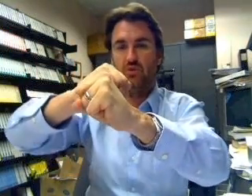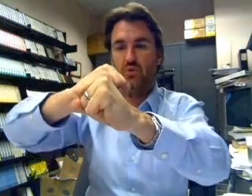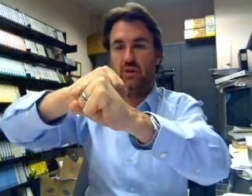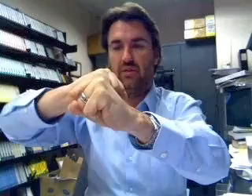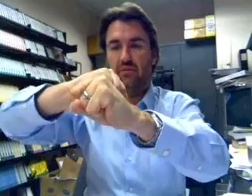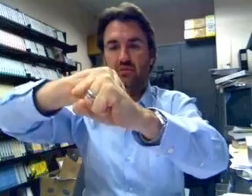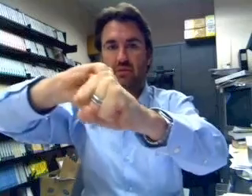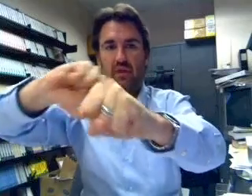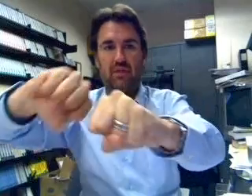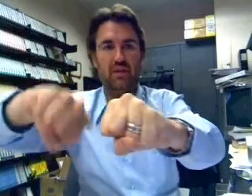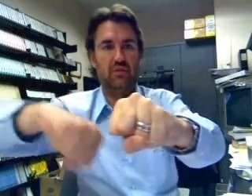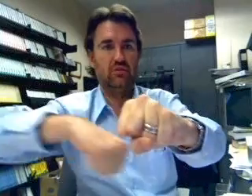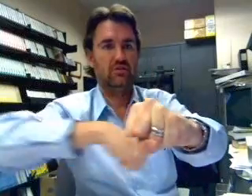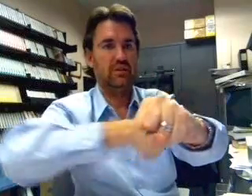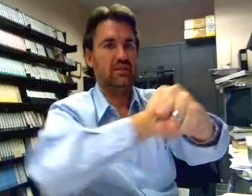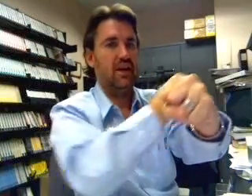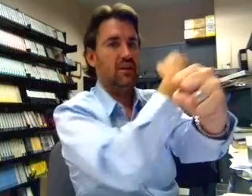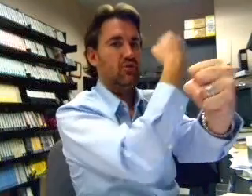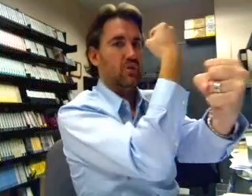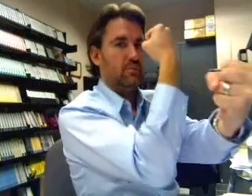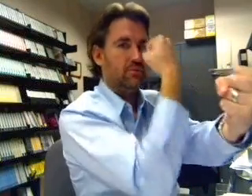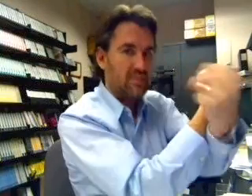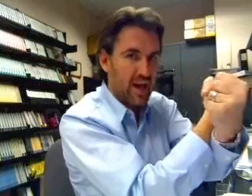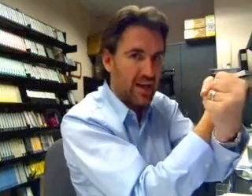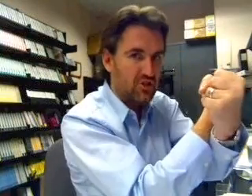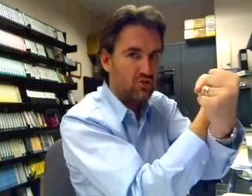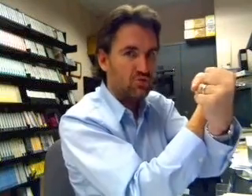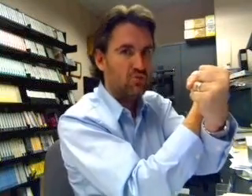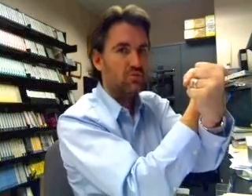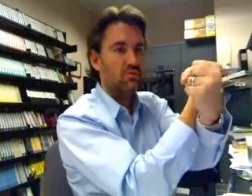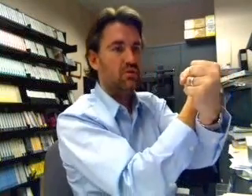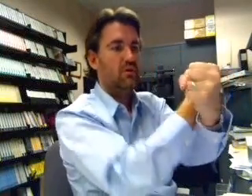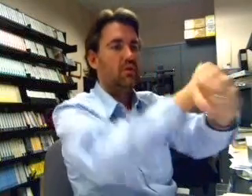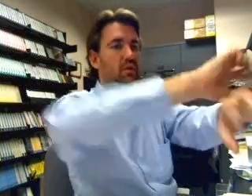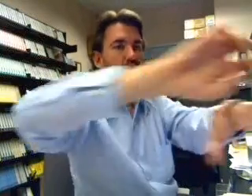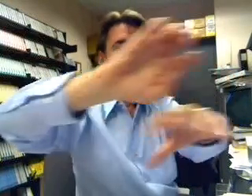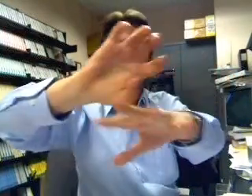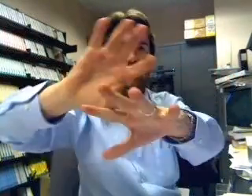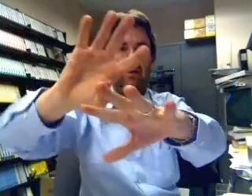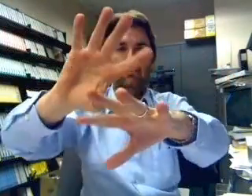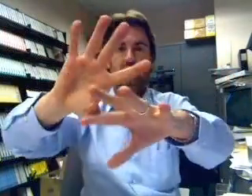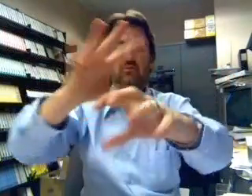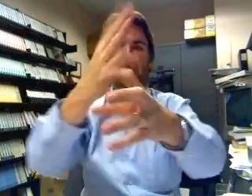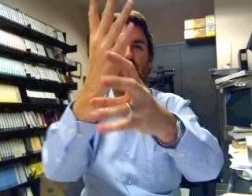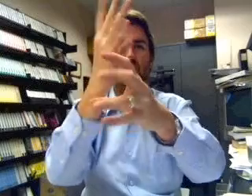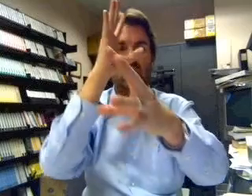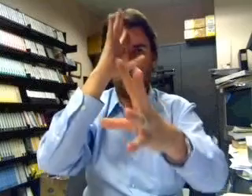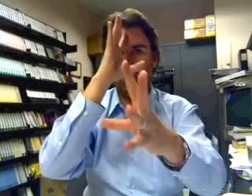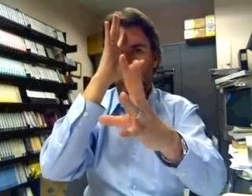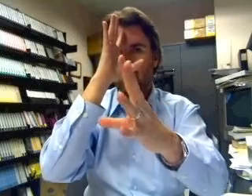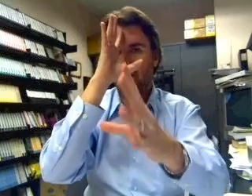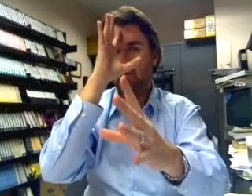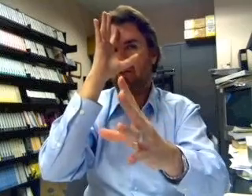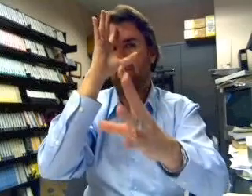do a thing that looks like tying you up. Tied you, okay? So we're coming